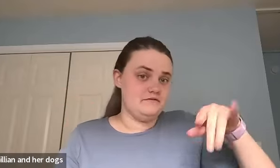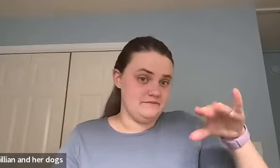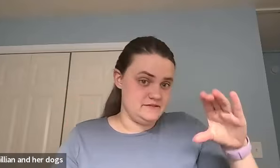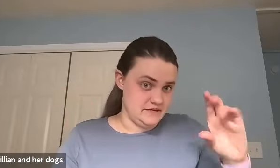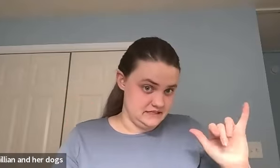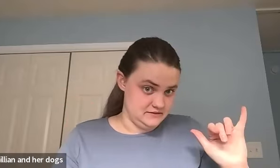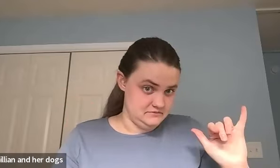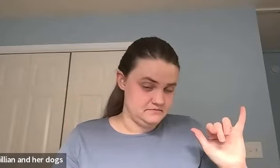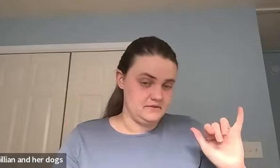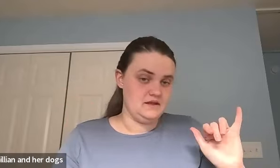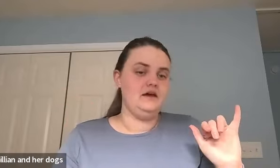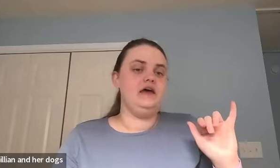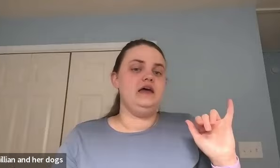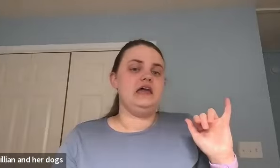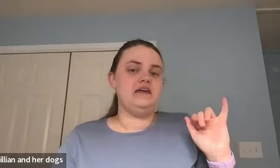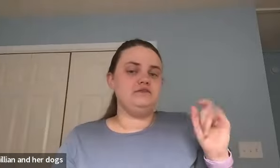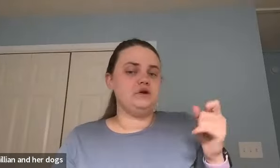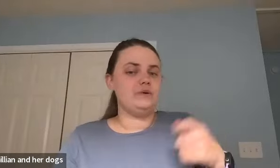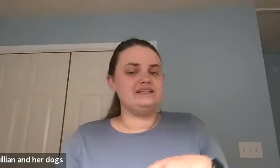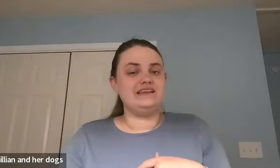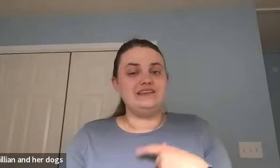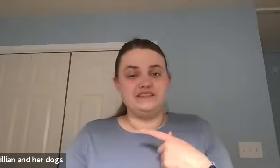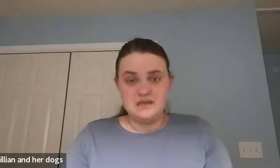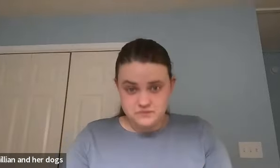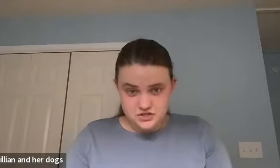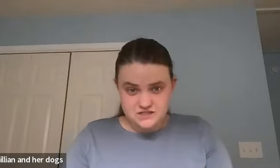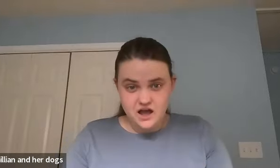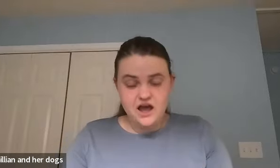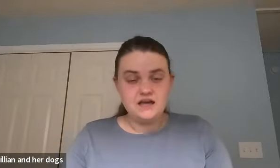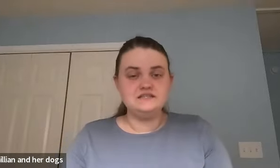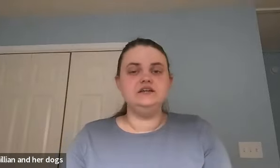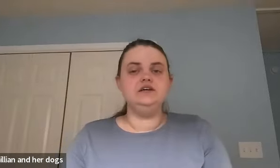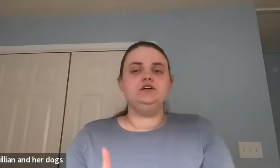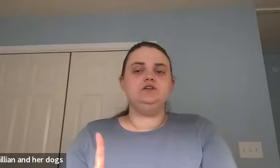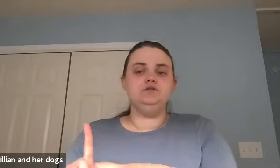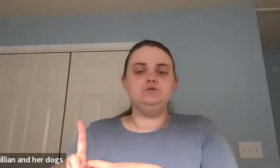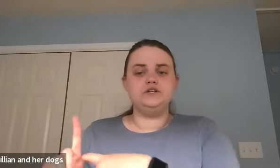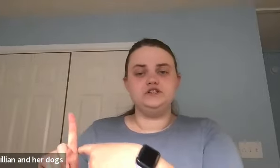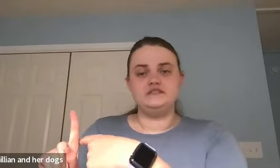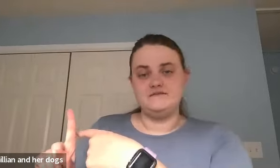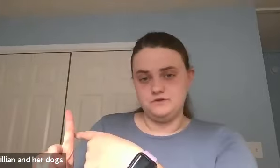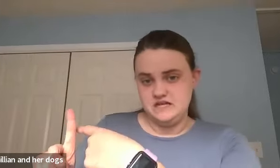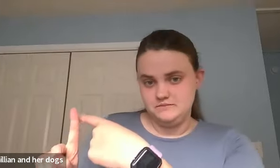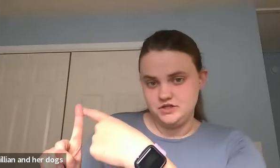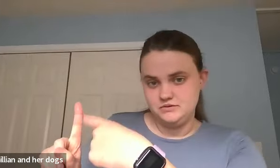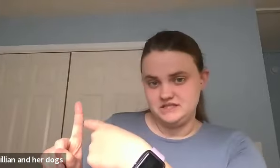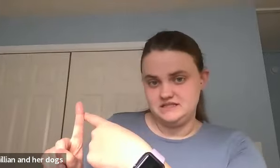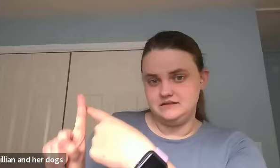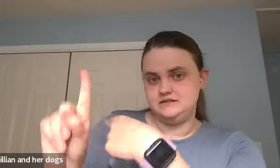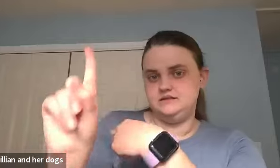spell spicy. If you were going to say like the temperature is hot, you would do the sign for temperature, which is you're